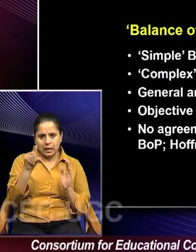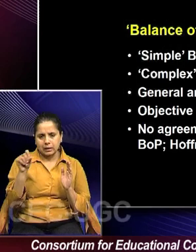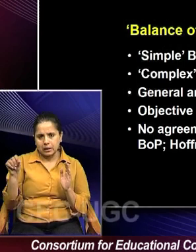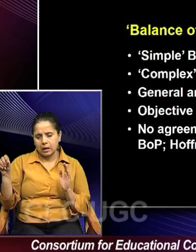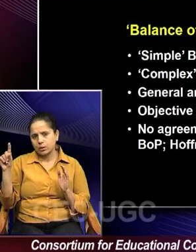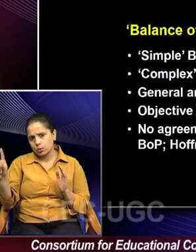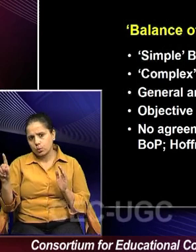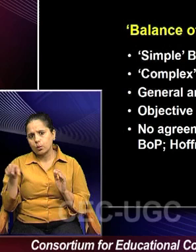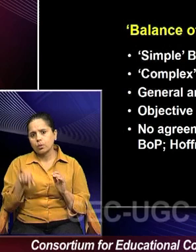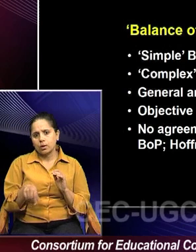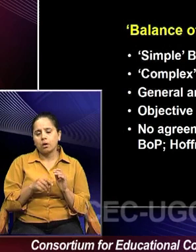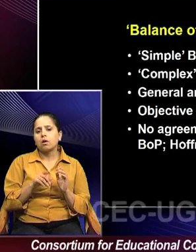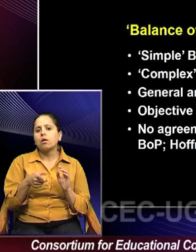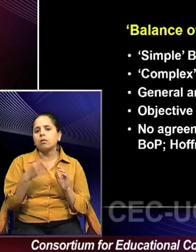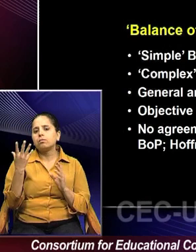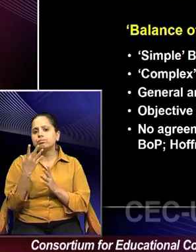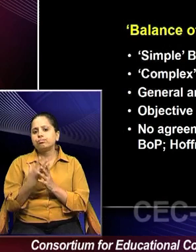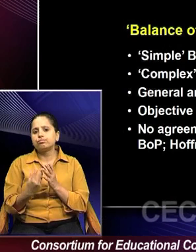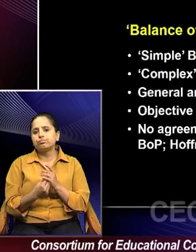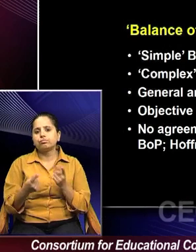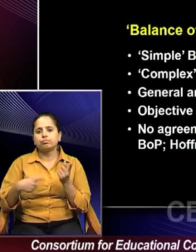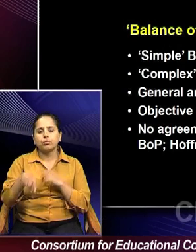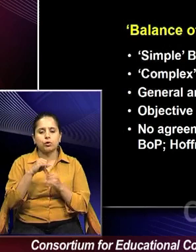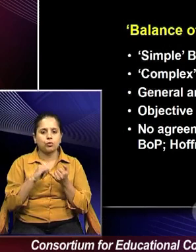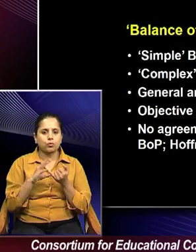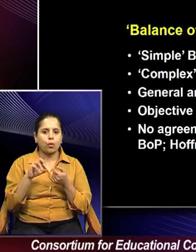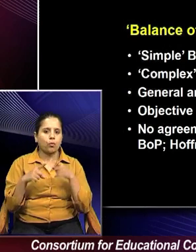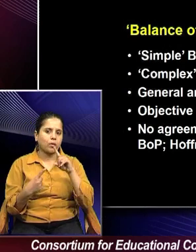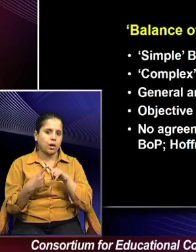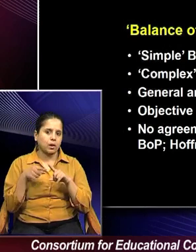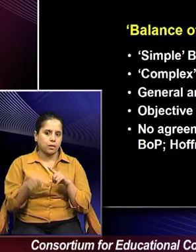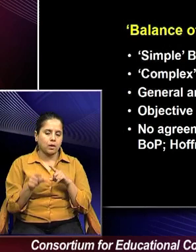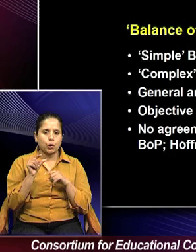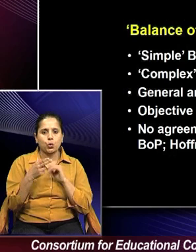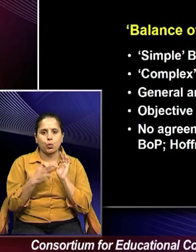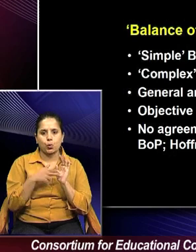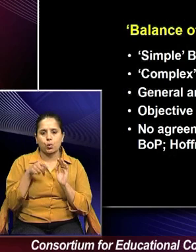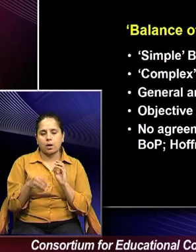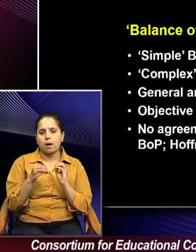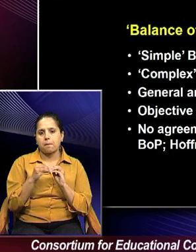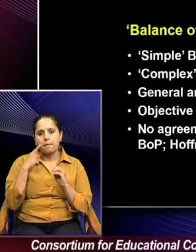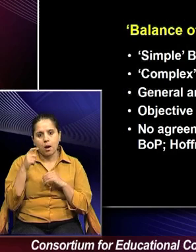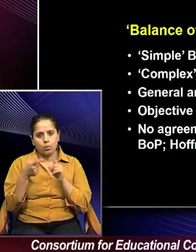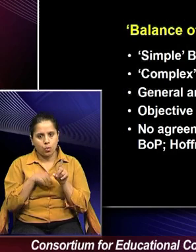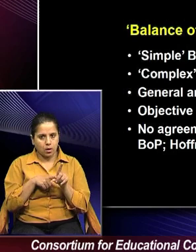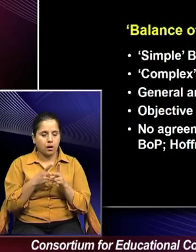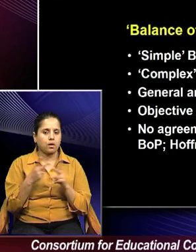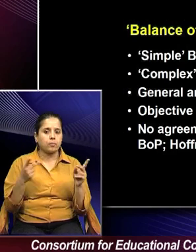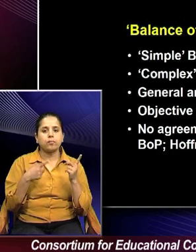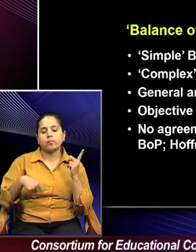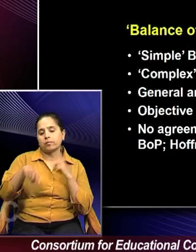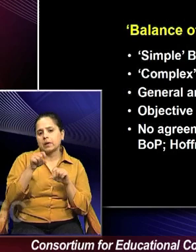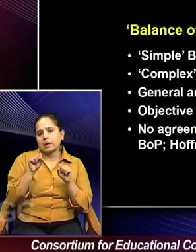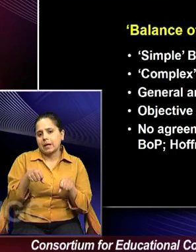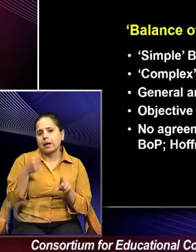1990-1991, the disintegration of the Soviet Union. So, that was a bipolarity, and that can